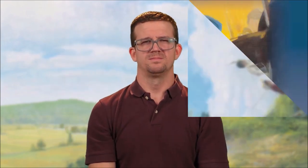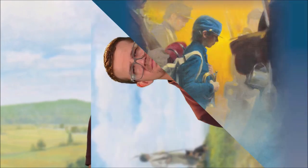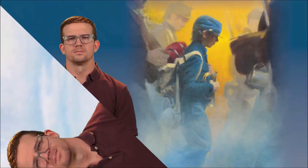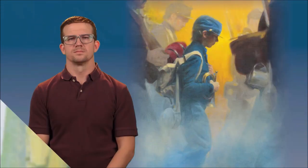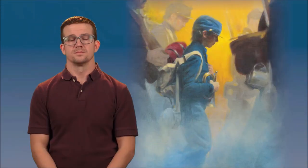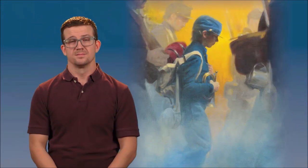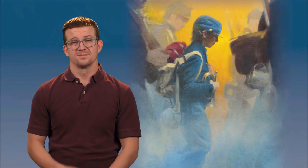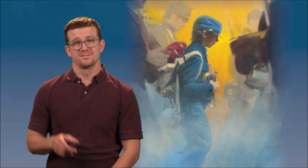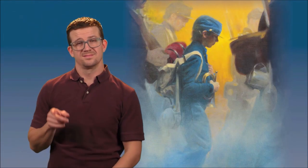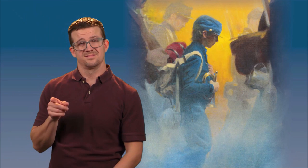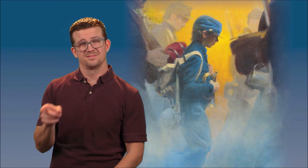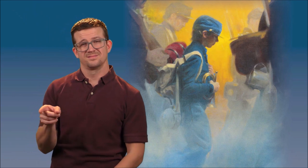closer.